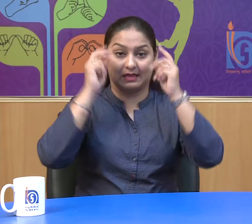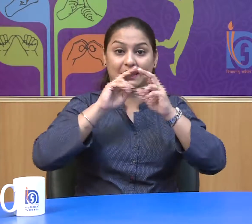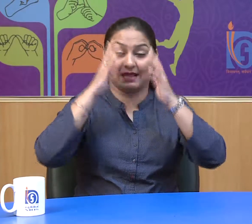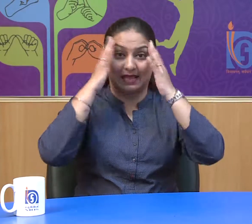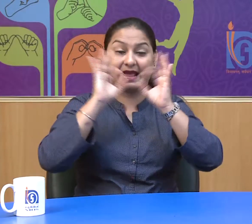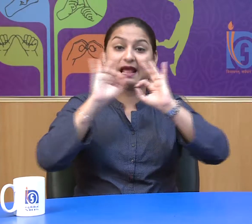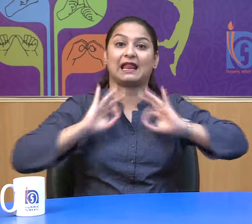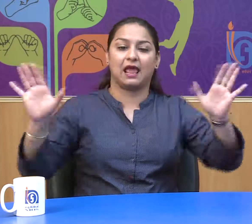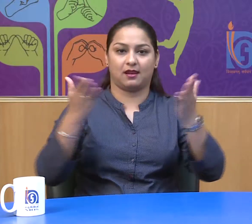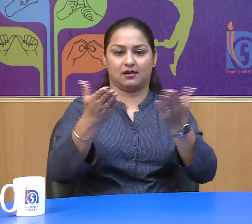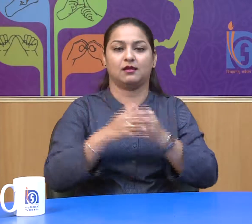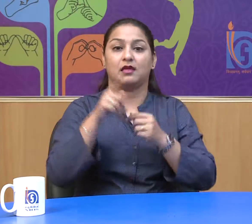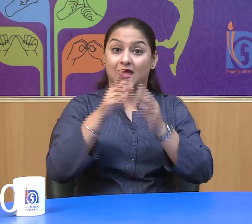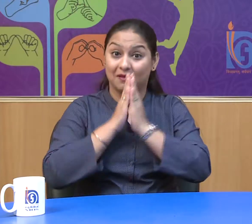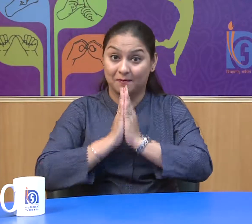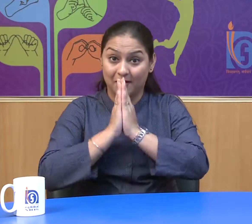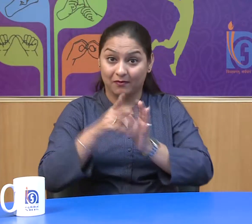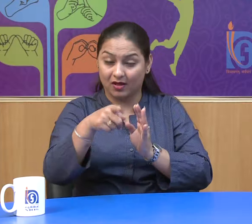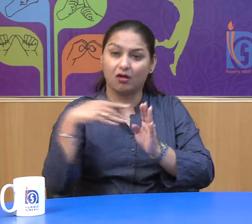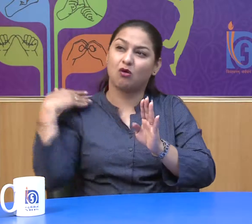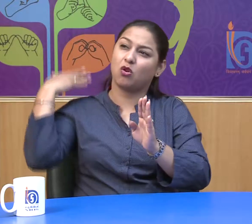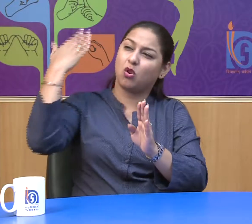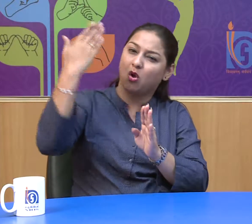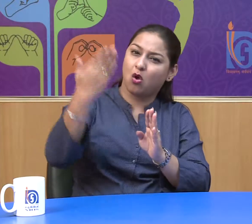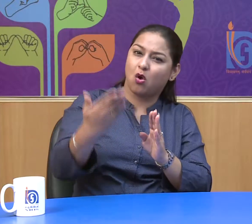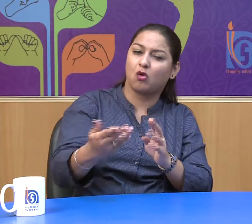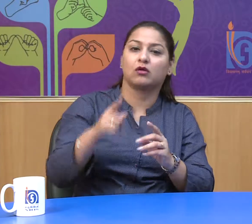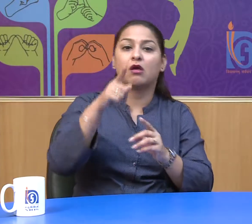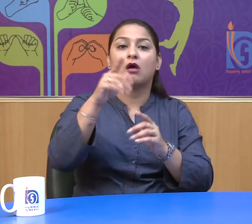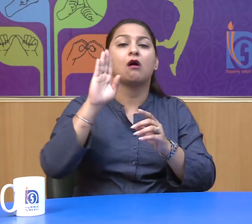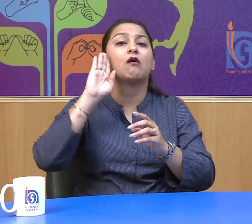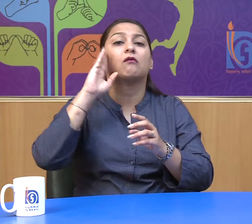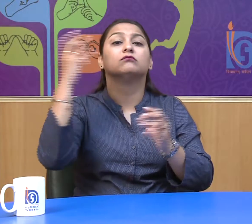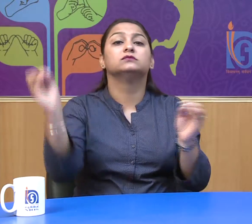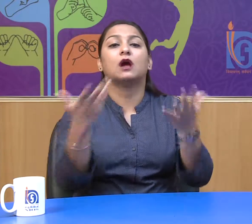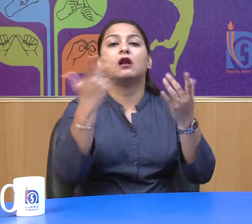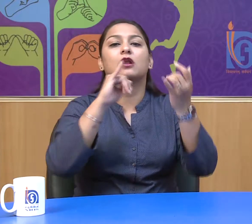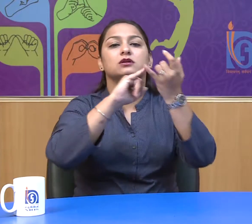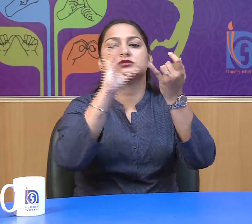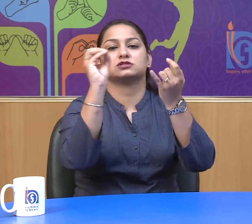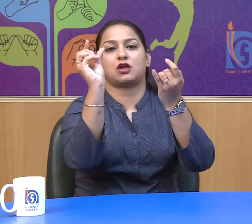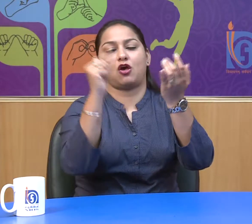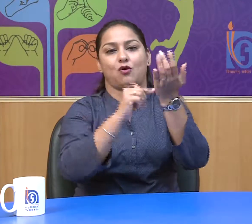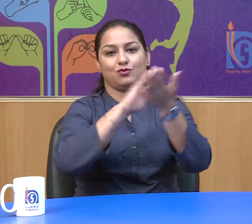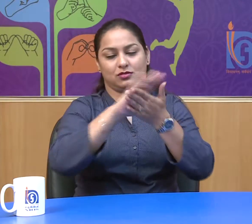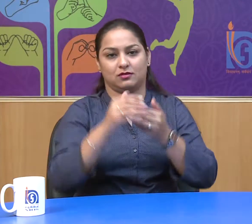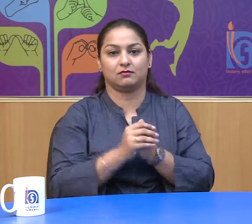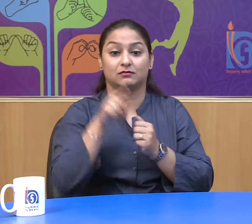The Bhakti movement was long known in the South. The idea of preaching